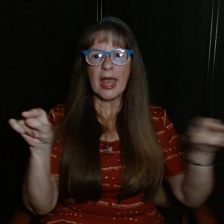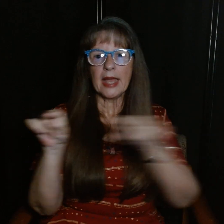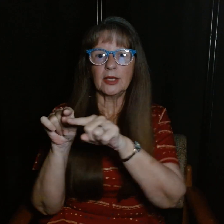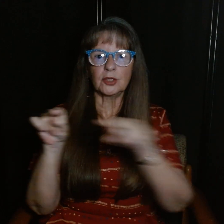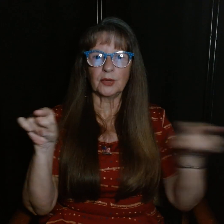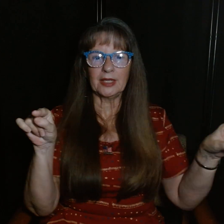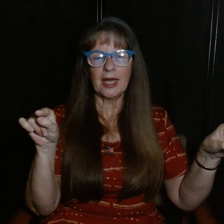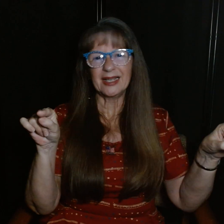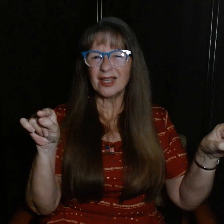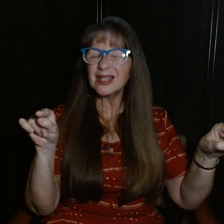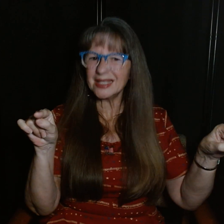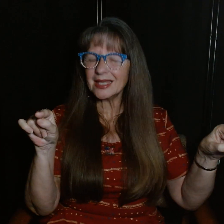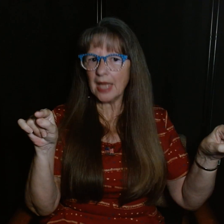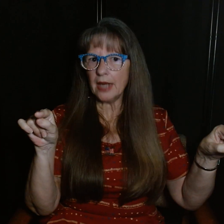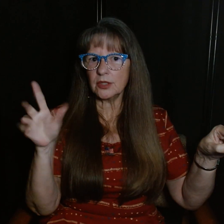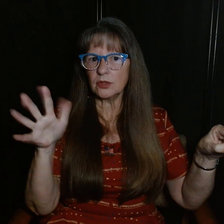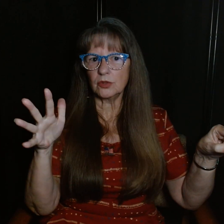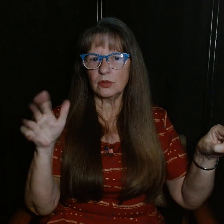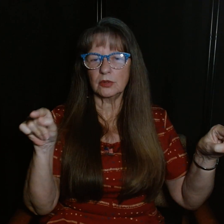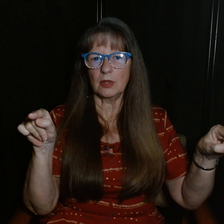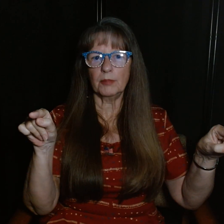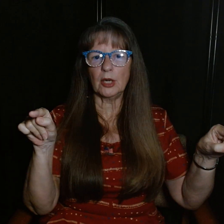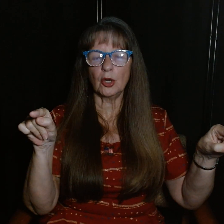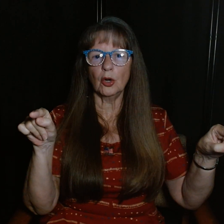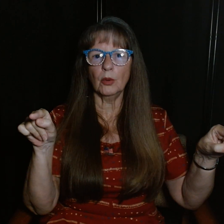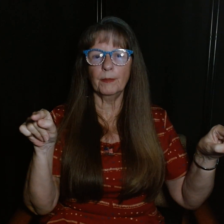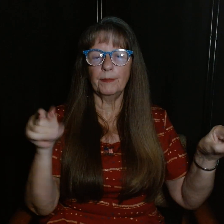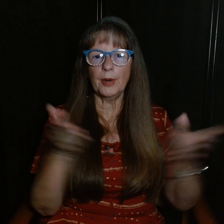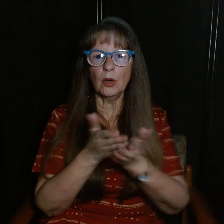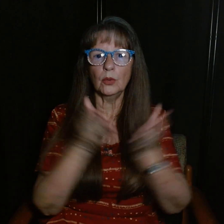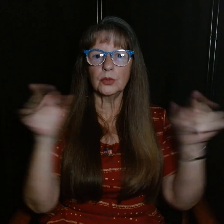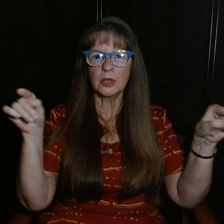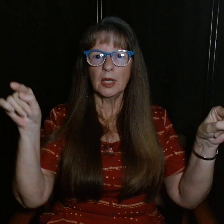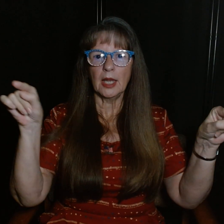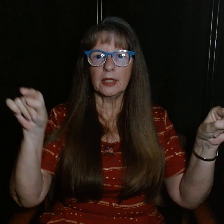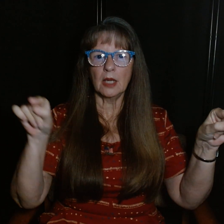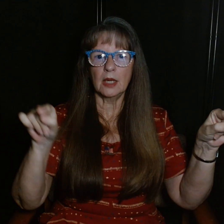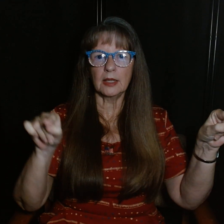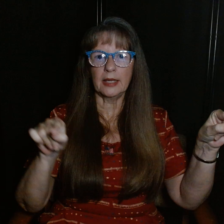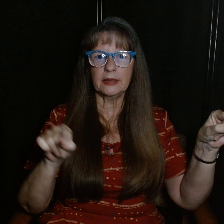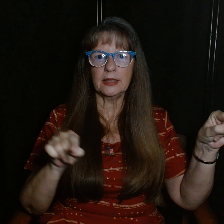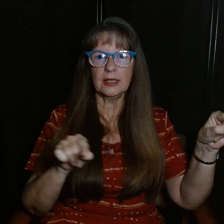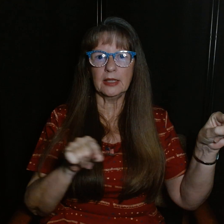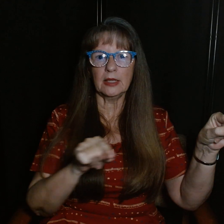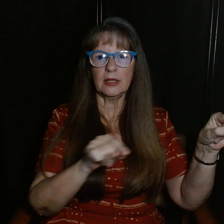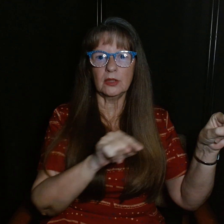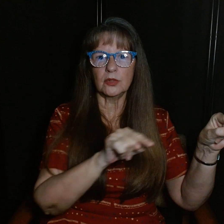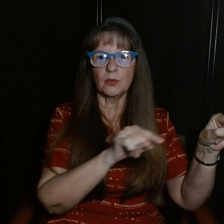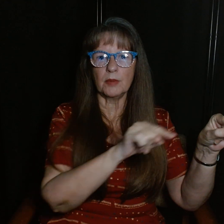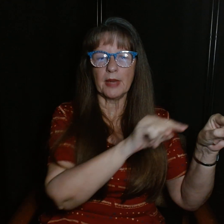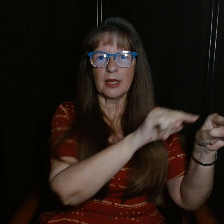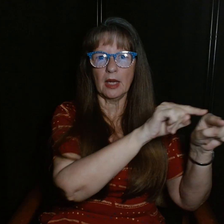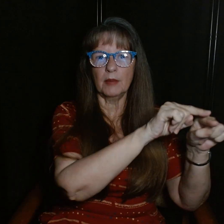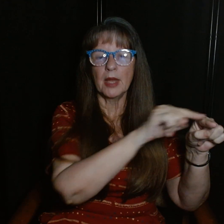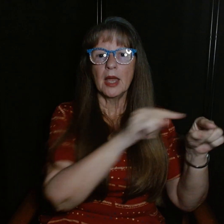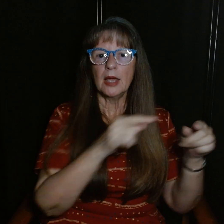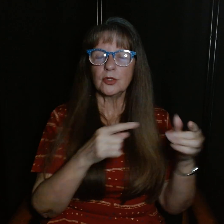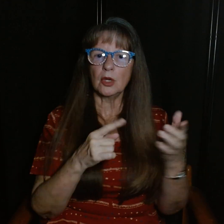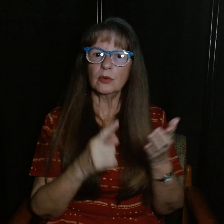A straight line, kind of, but her boat had gone like this and went back up. And so